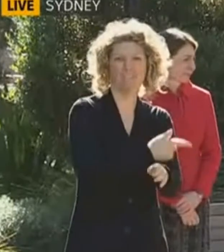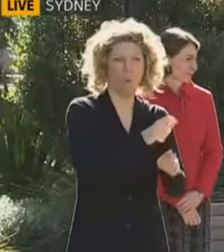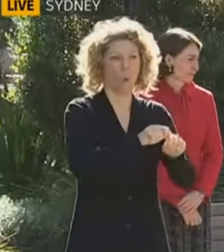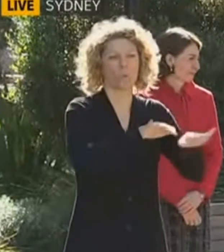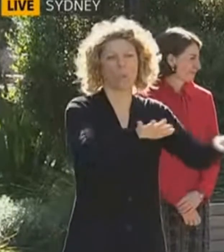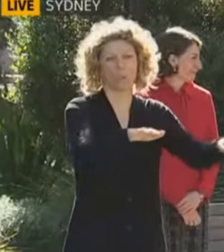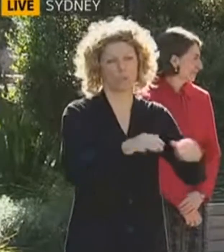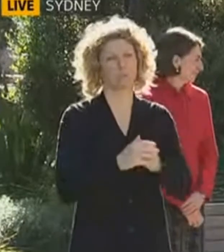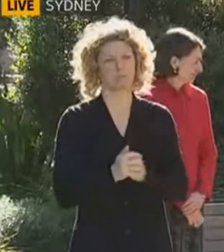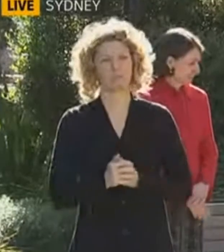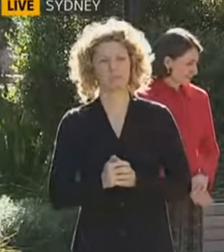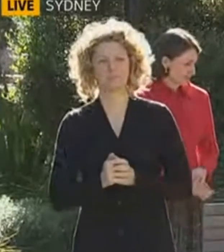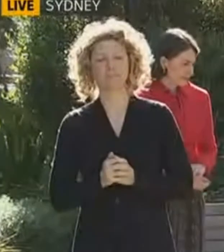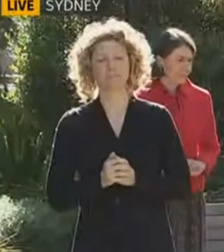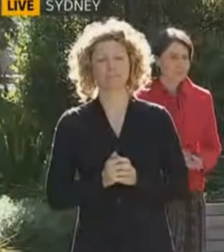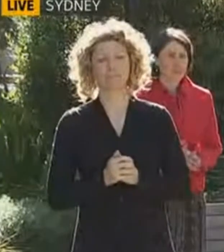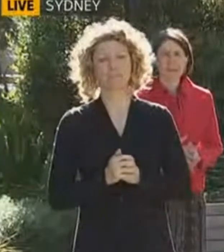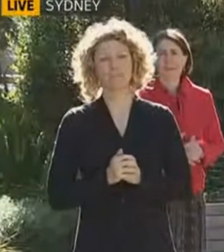ahead. Thank you.